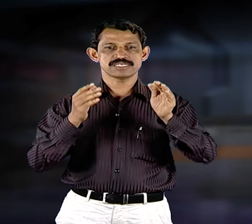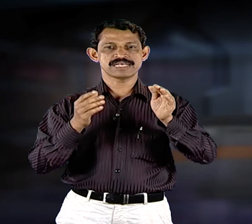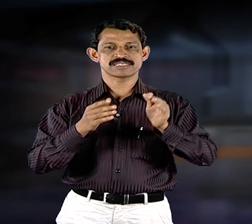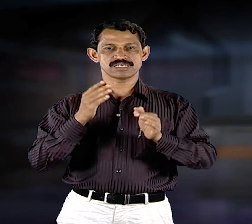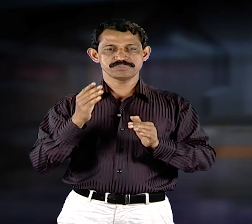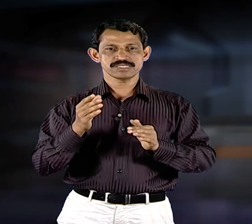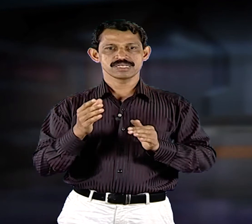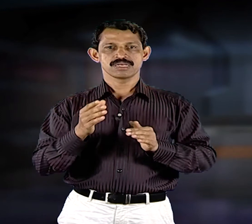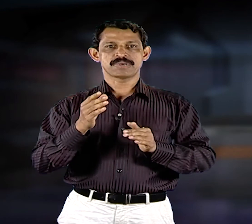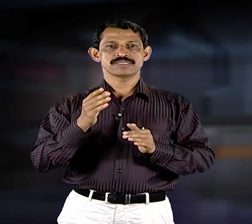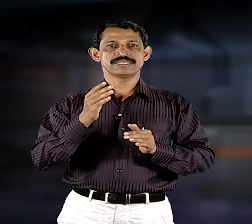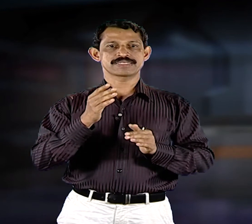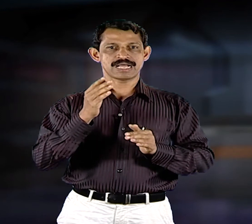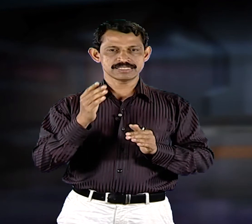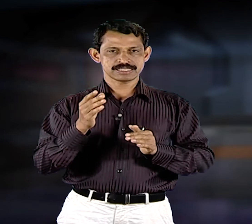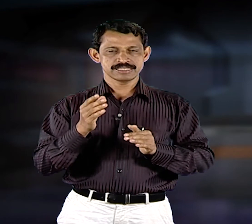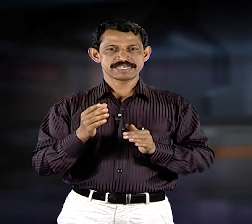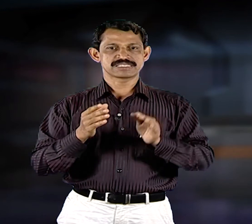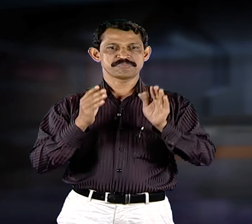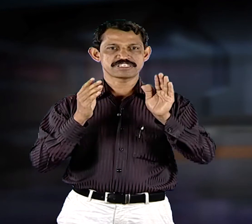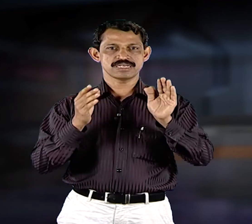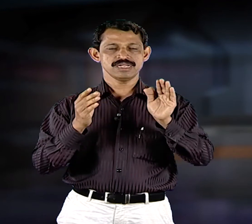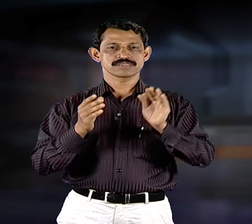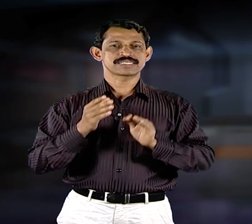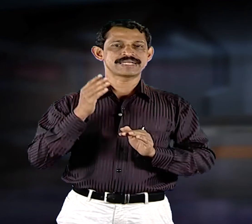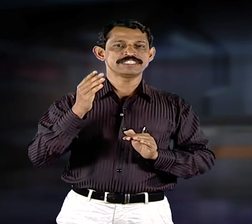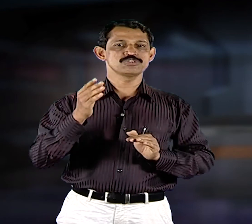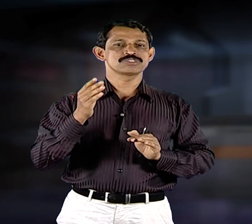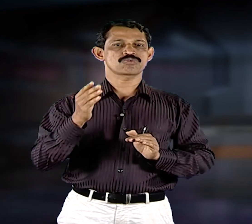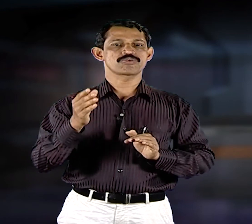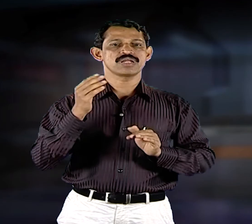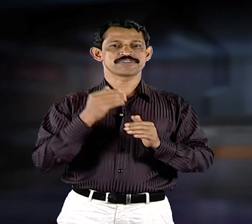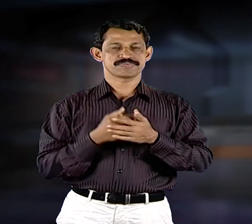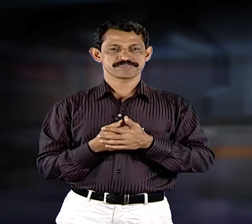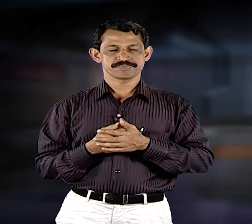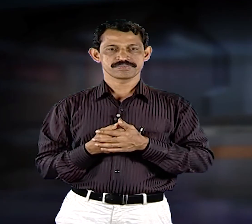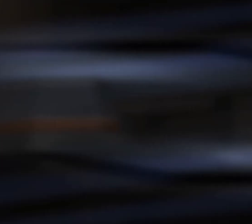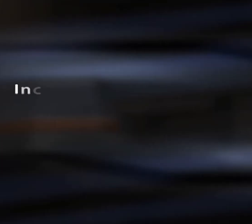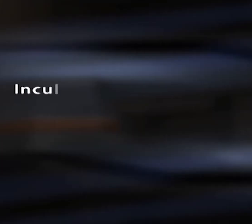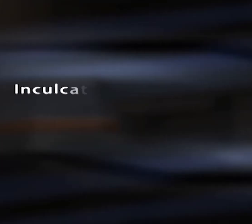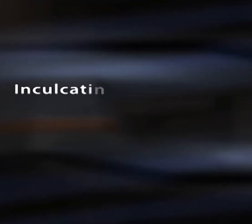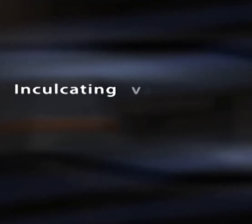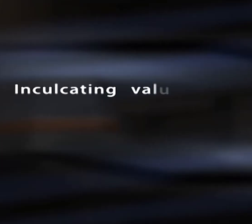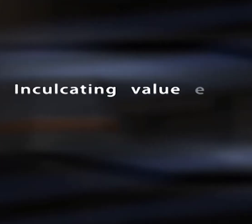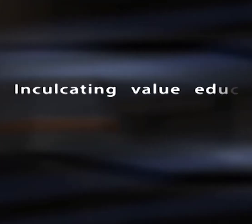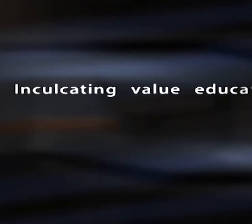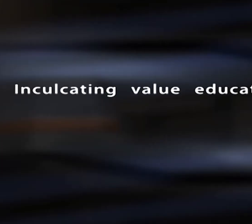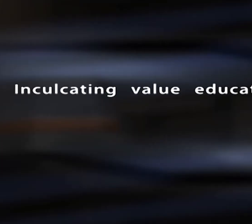as a subject, but in reality it is a mission that continues throughout life. Inculcating value education